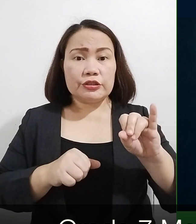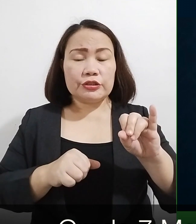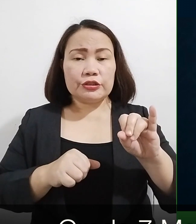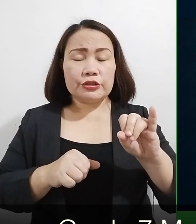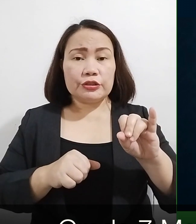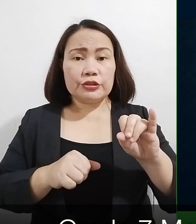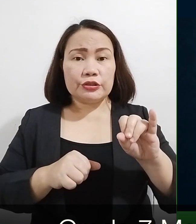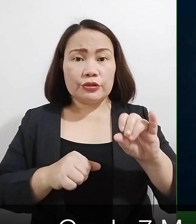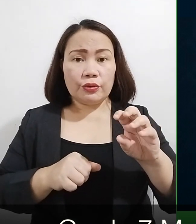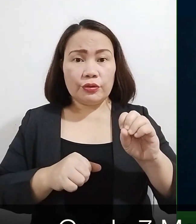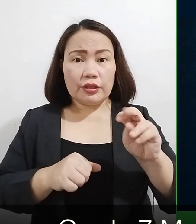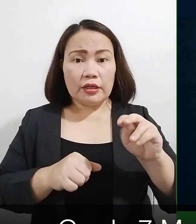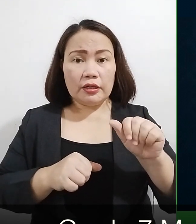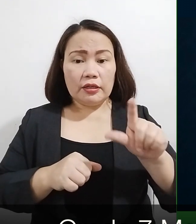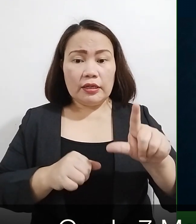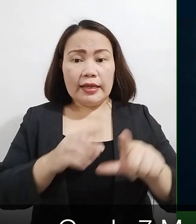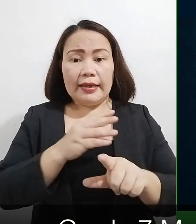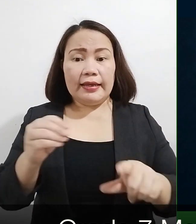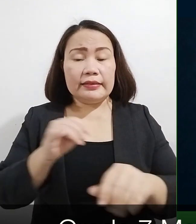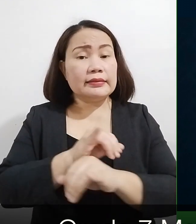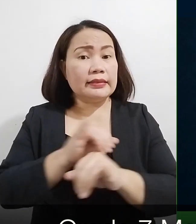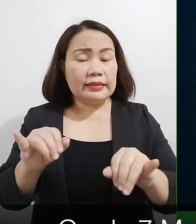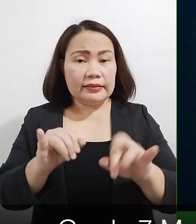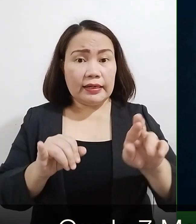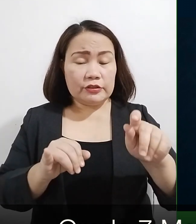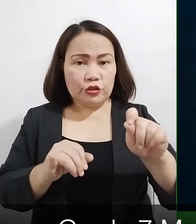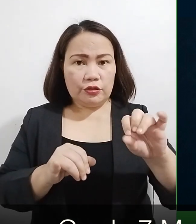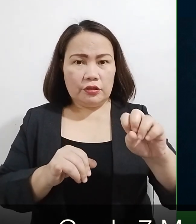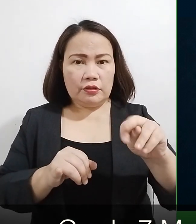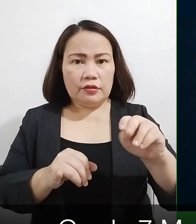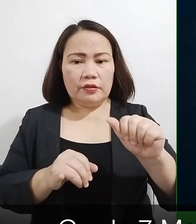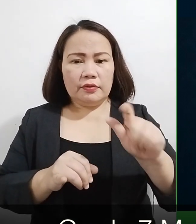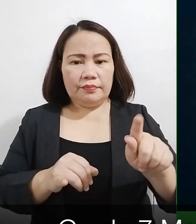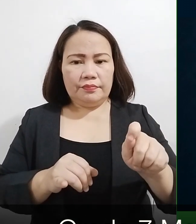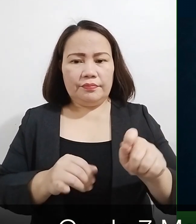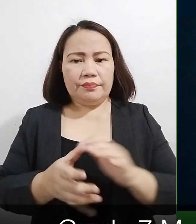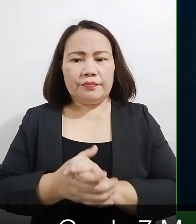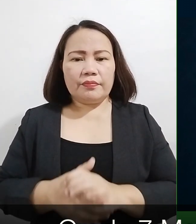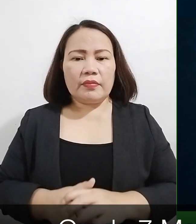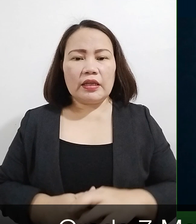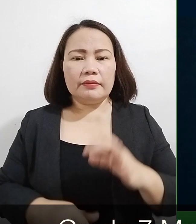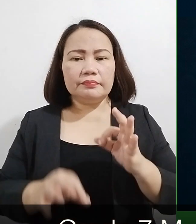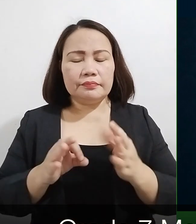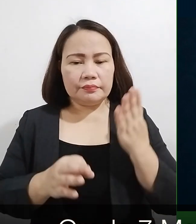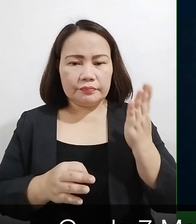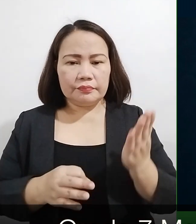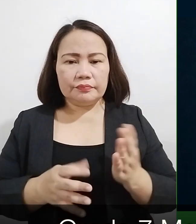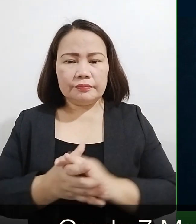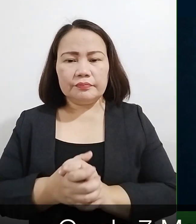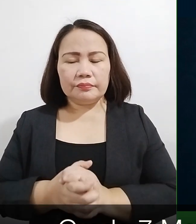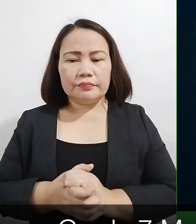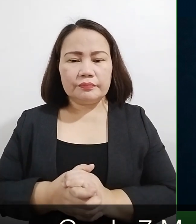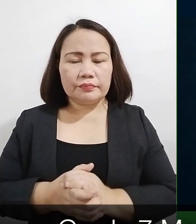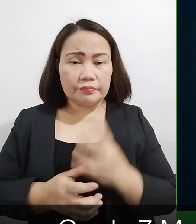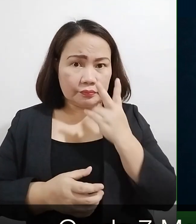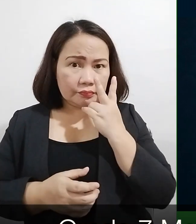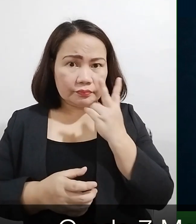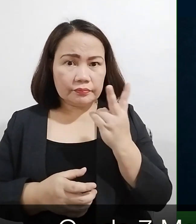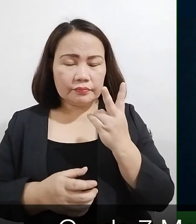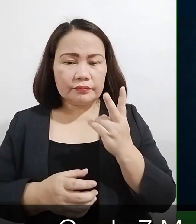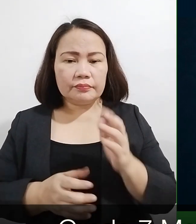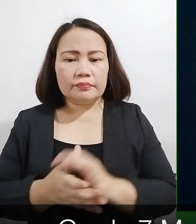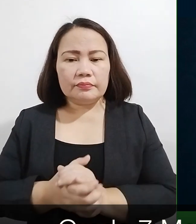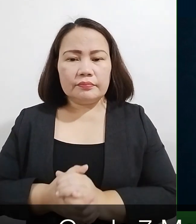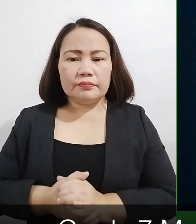perfect square numbers na to, pag kinuha natin ang square root niya, di ba, we can have 3 squared or negative 3 squared, di